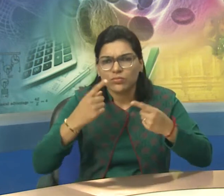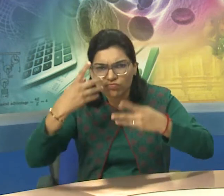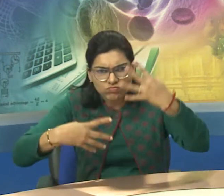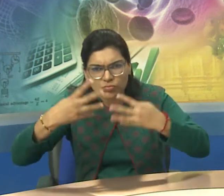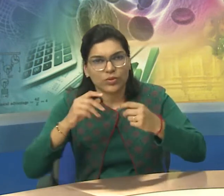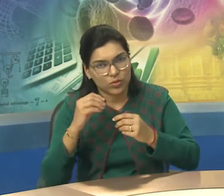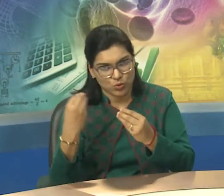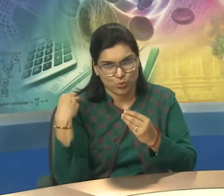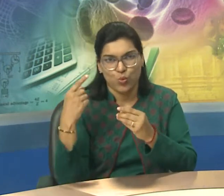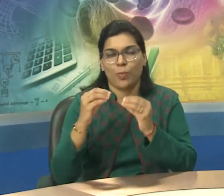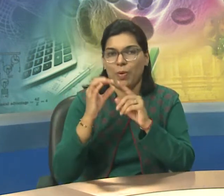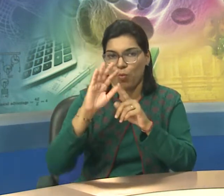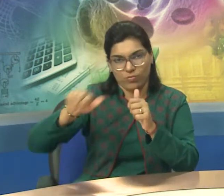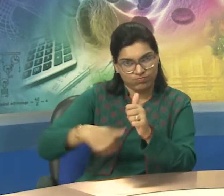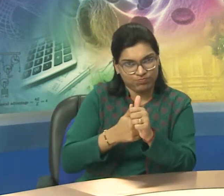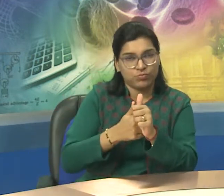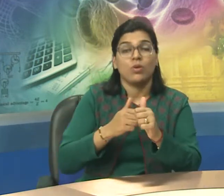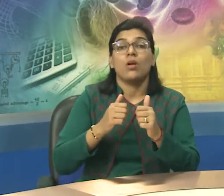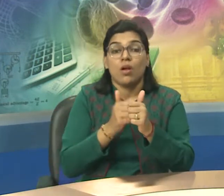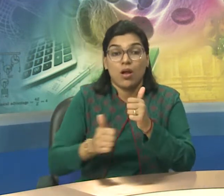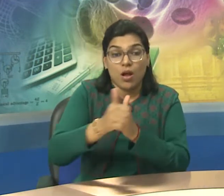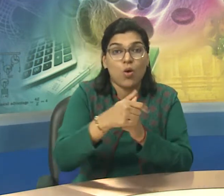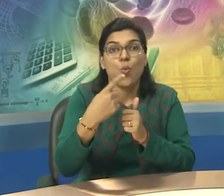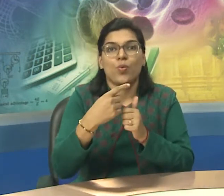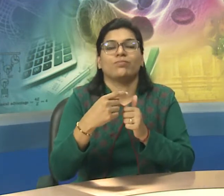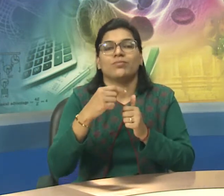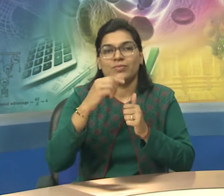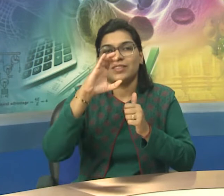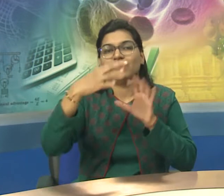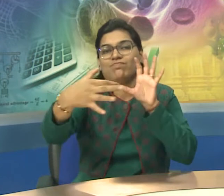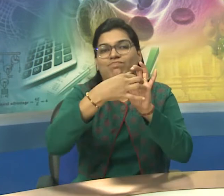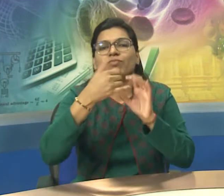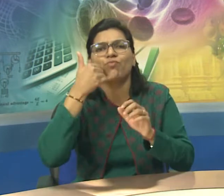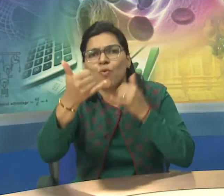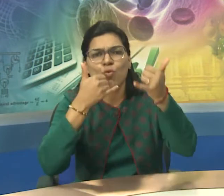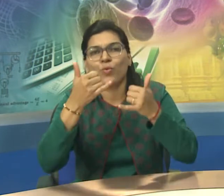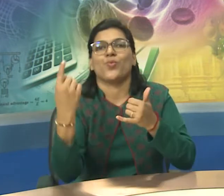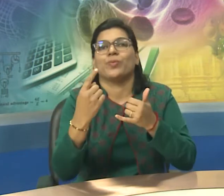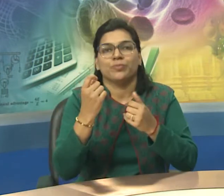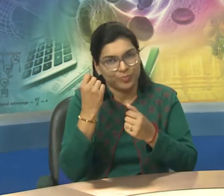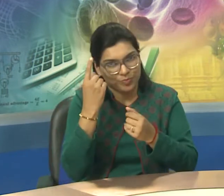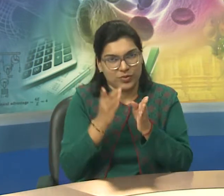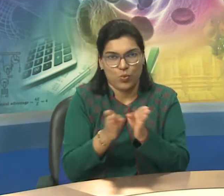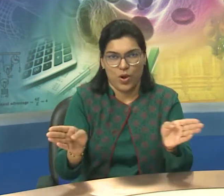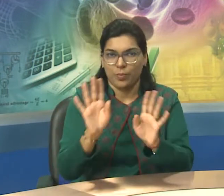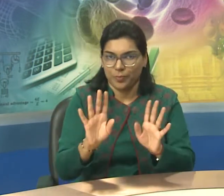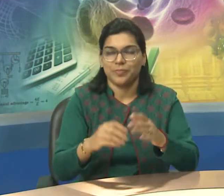front office, which are provided by BPOs.